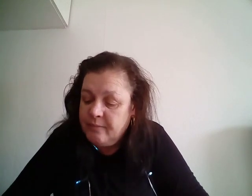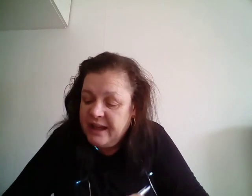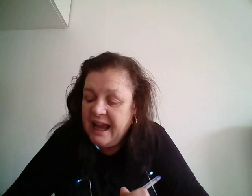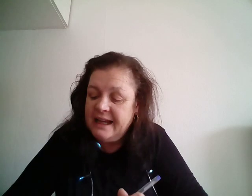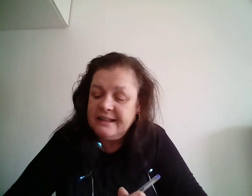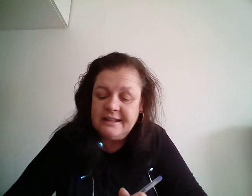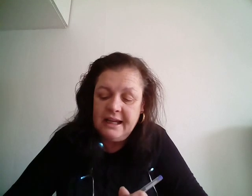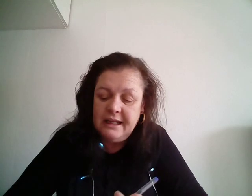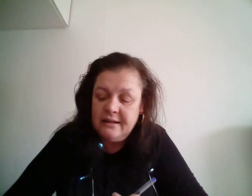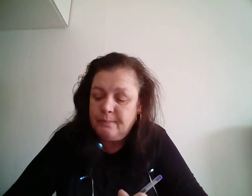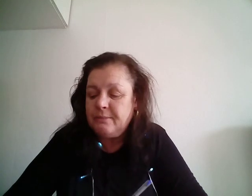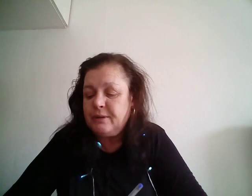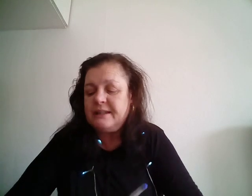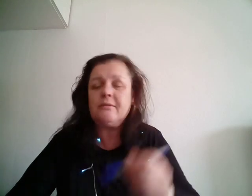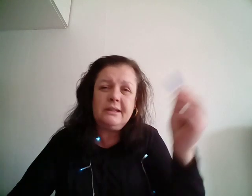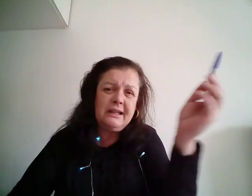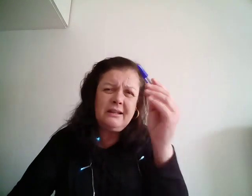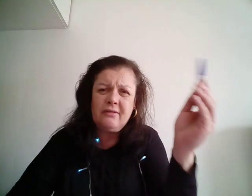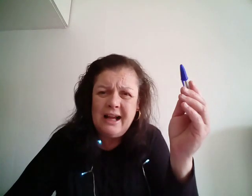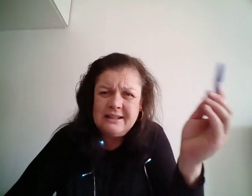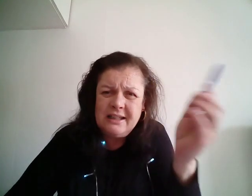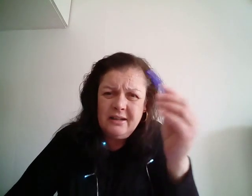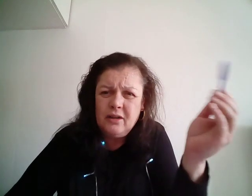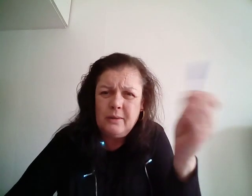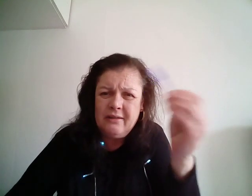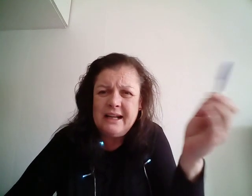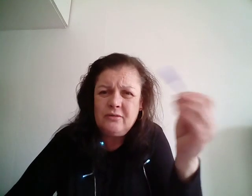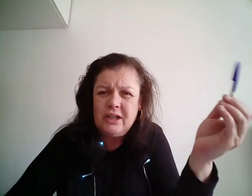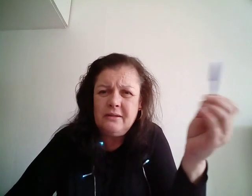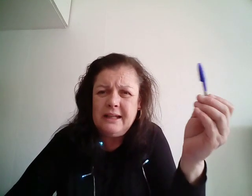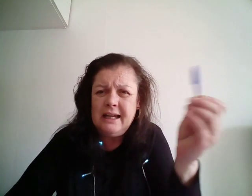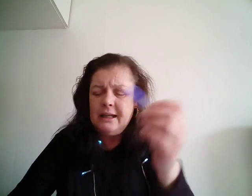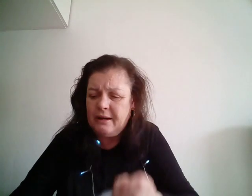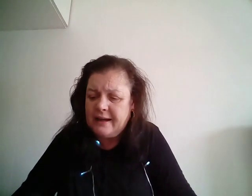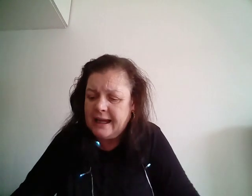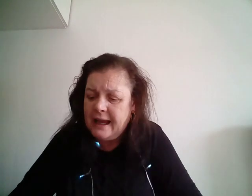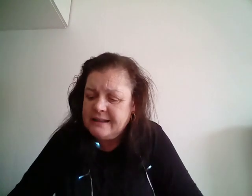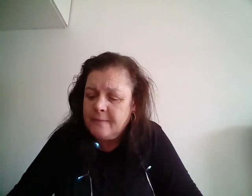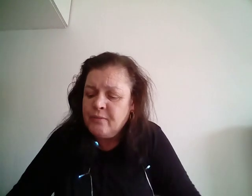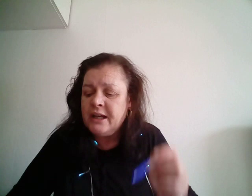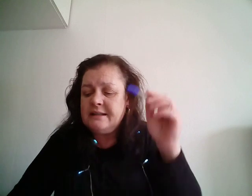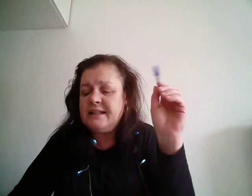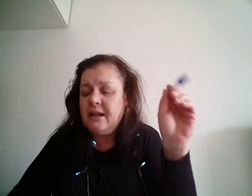the 18th, but they write it the other way around, don't they, in America, okay, so